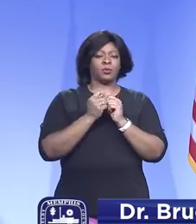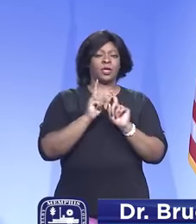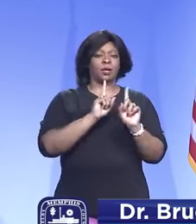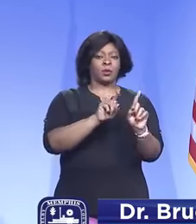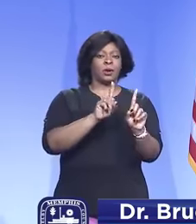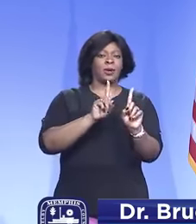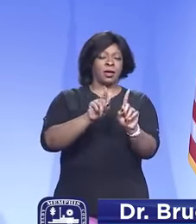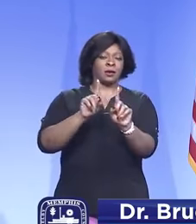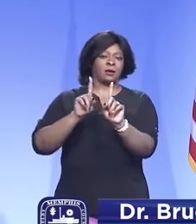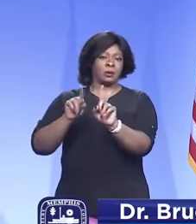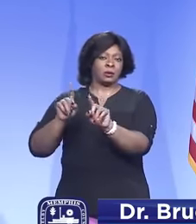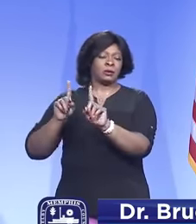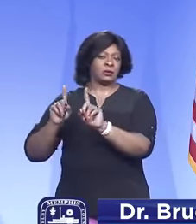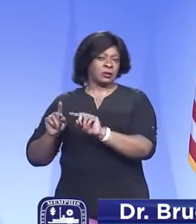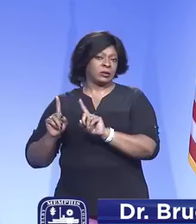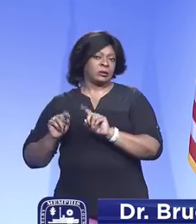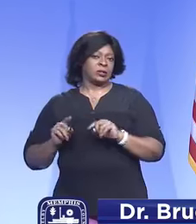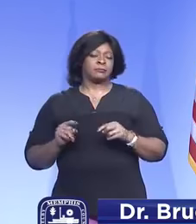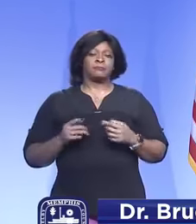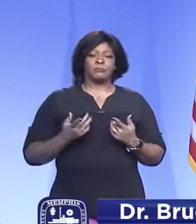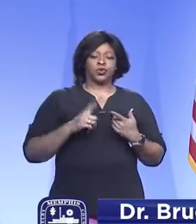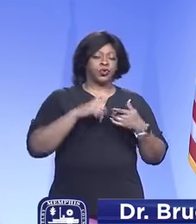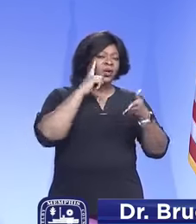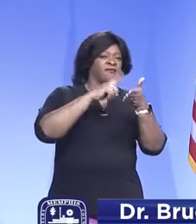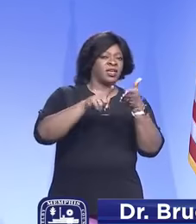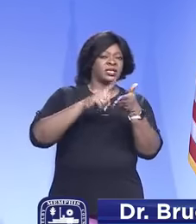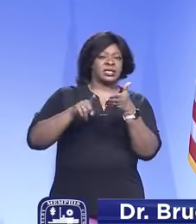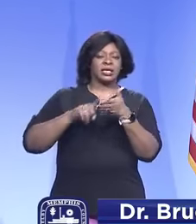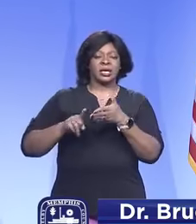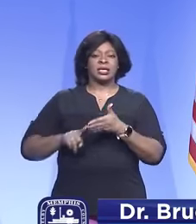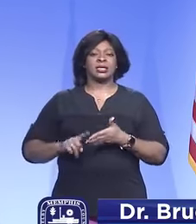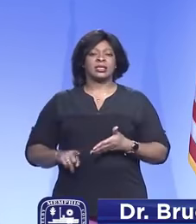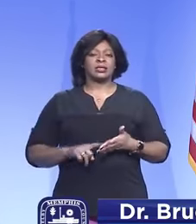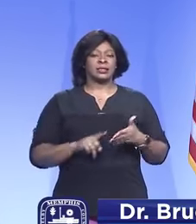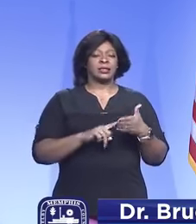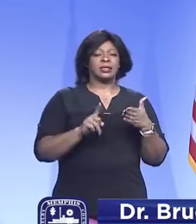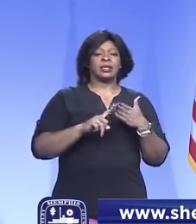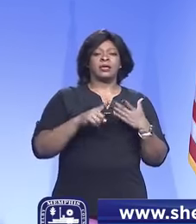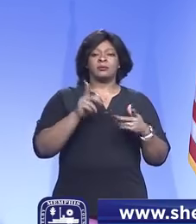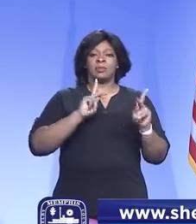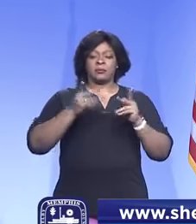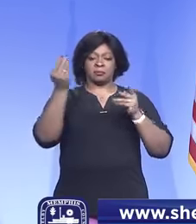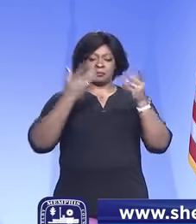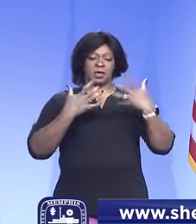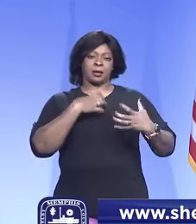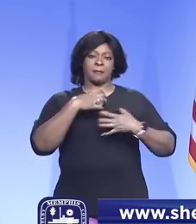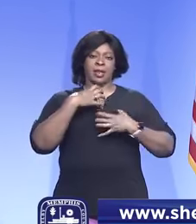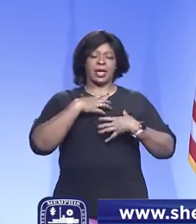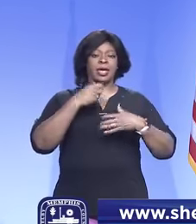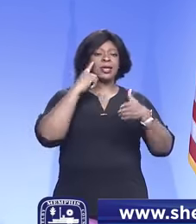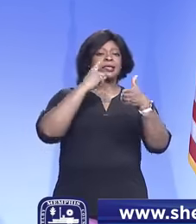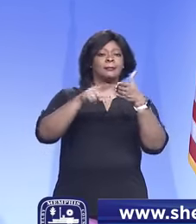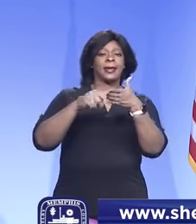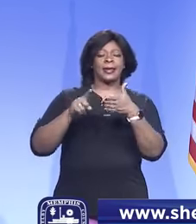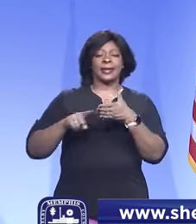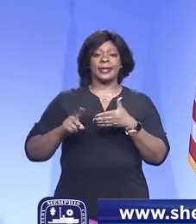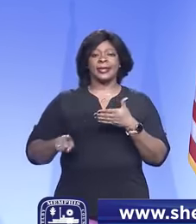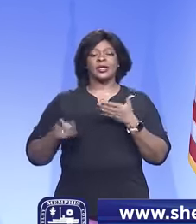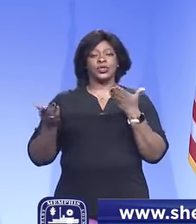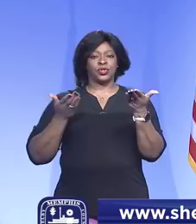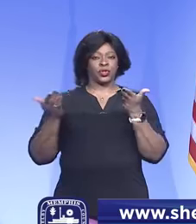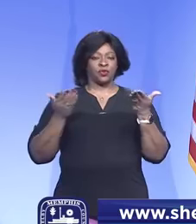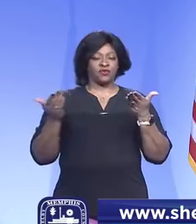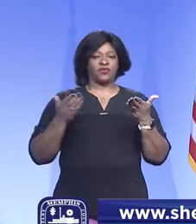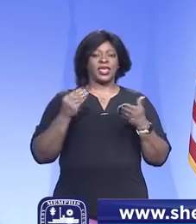about to investigate complaints and inspect services